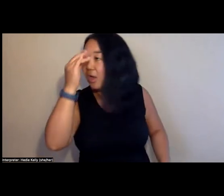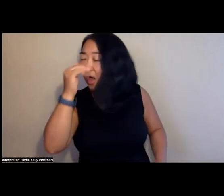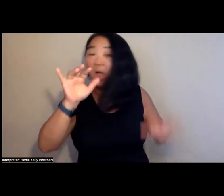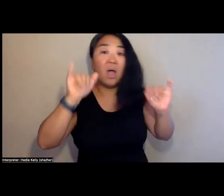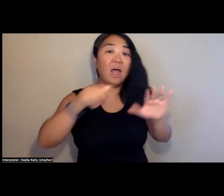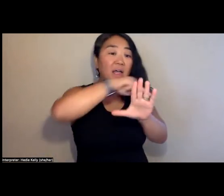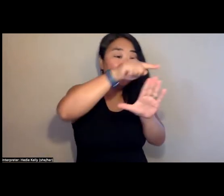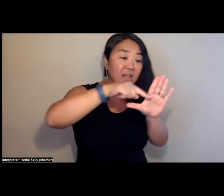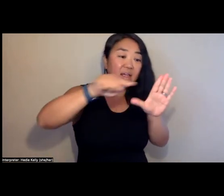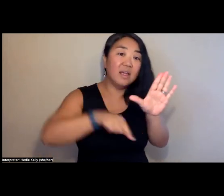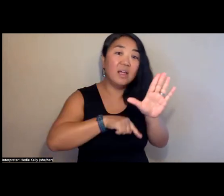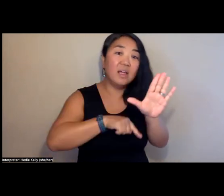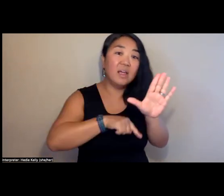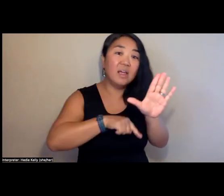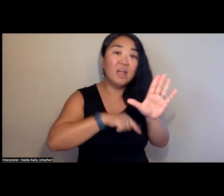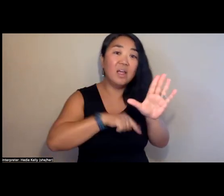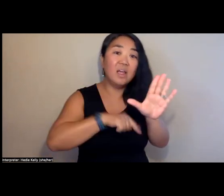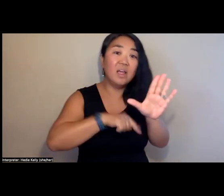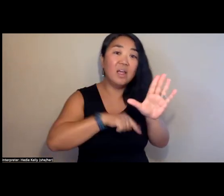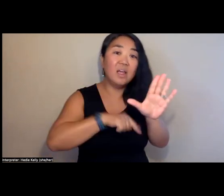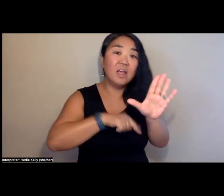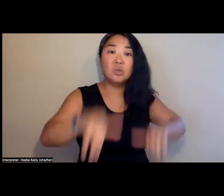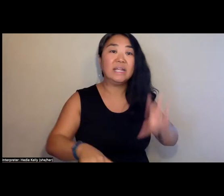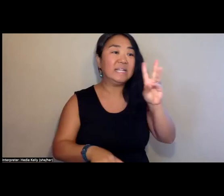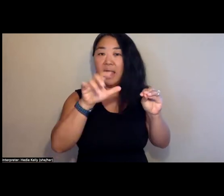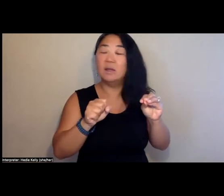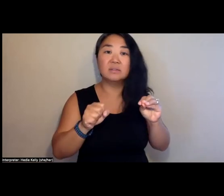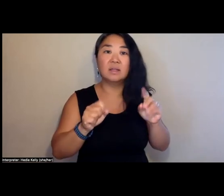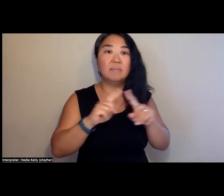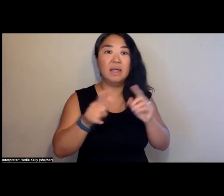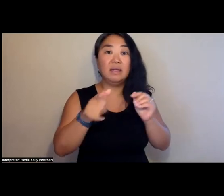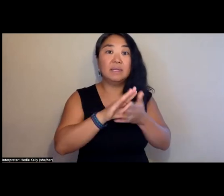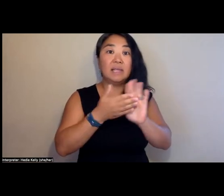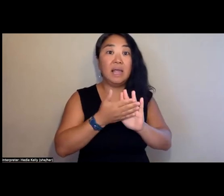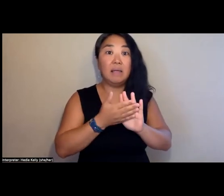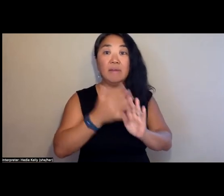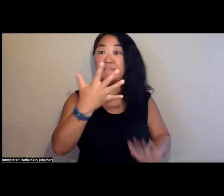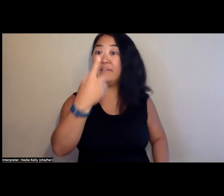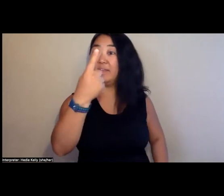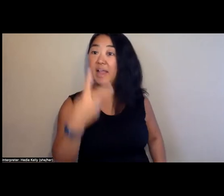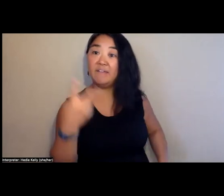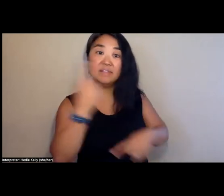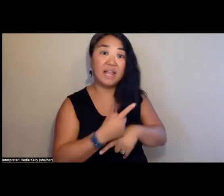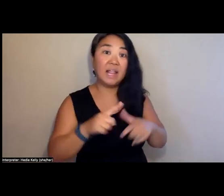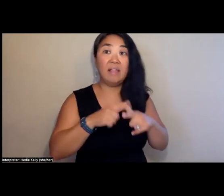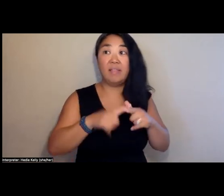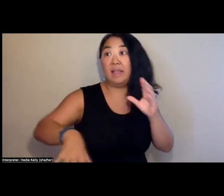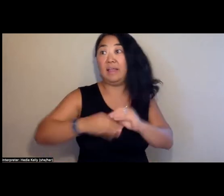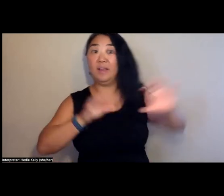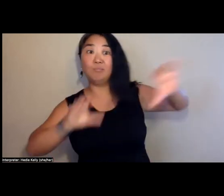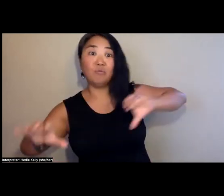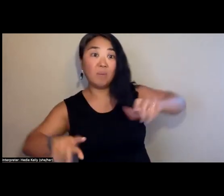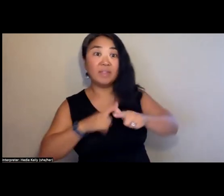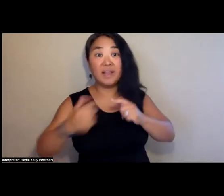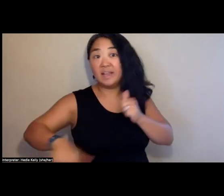to be 60 miles and that we could do it in 4 days. And instead it became 5.5 days and a performance and another performance and another year. And